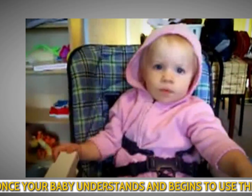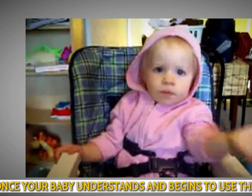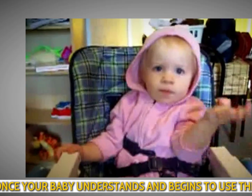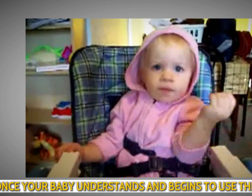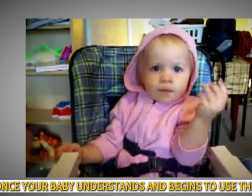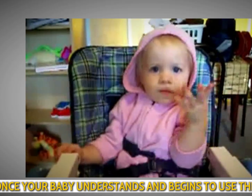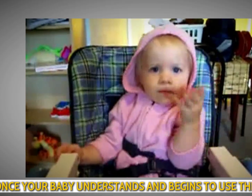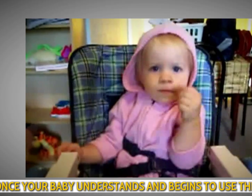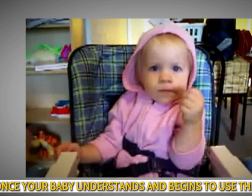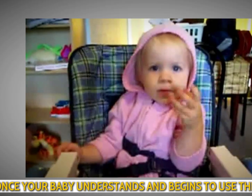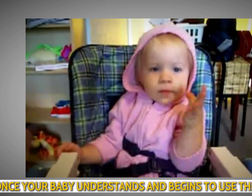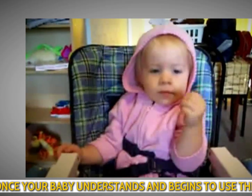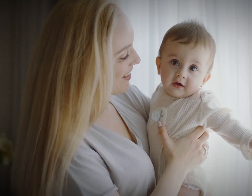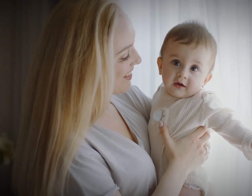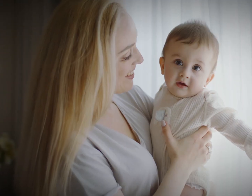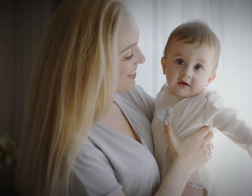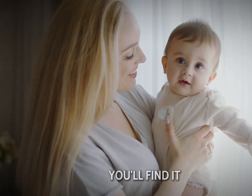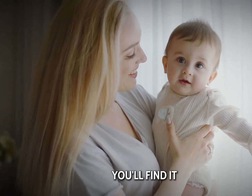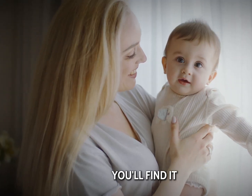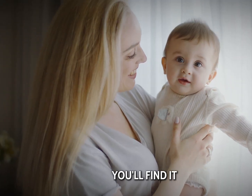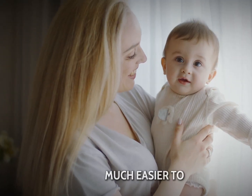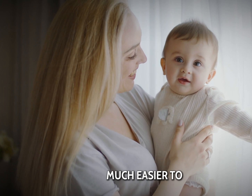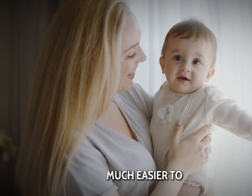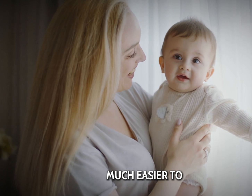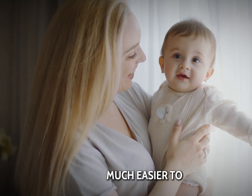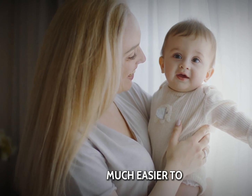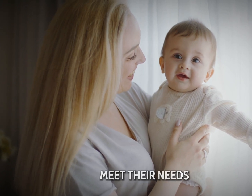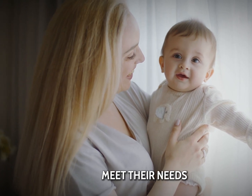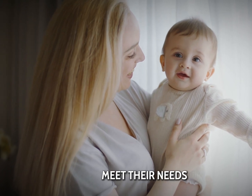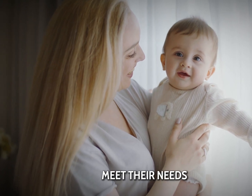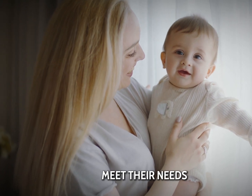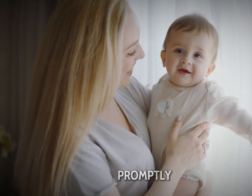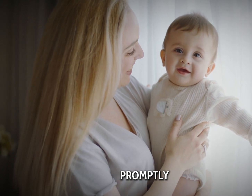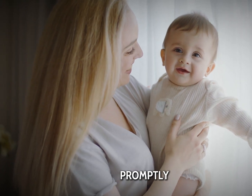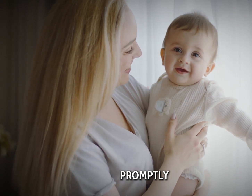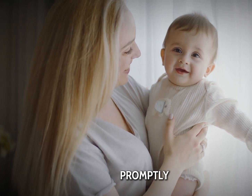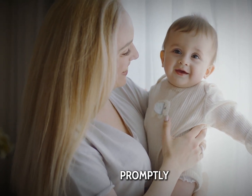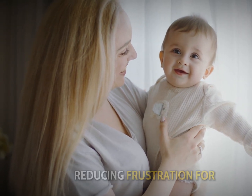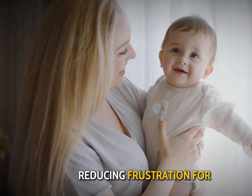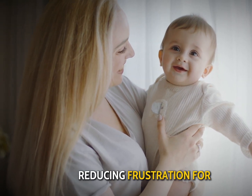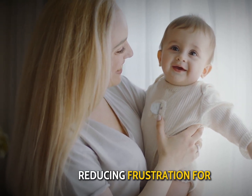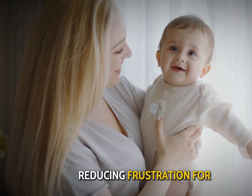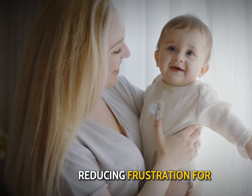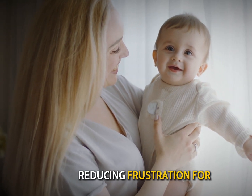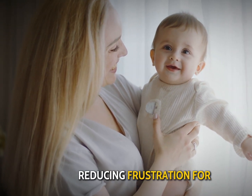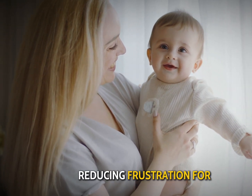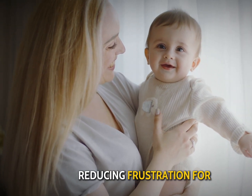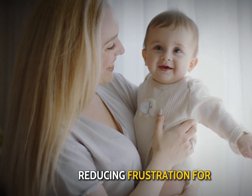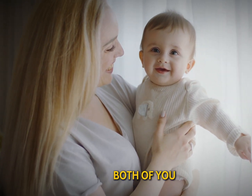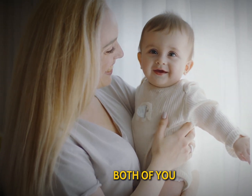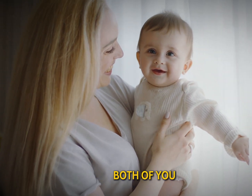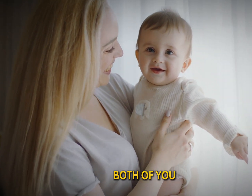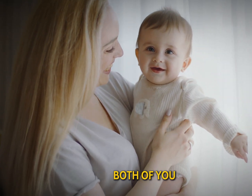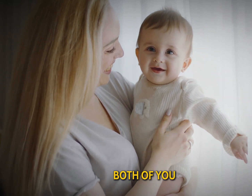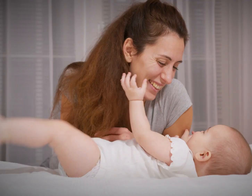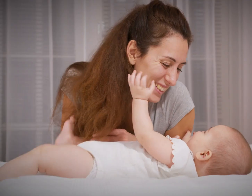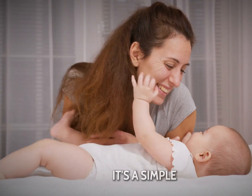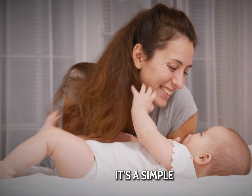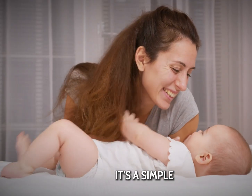and begins to use the sign, you'll find it much easier to meet their needs promptly, reducing frustration for both of you. It's a simple